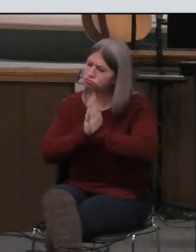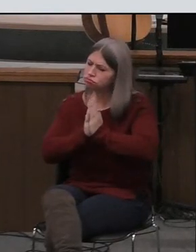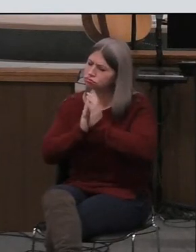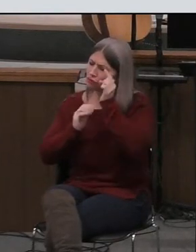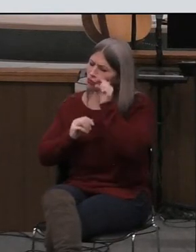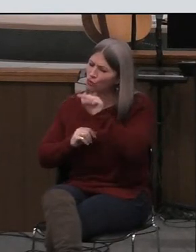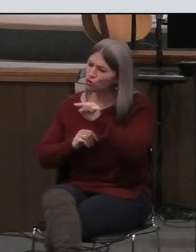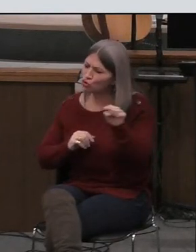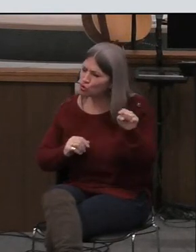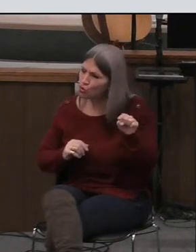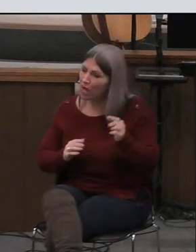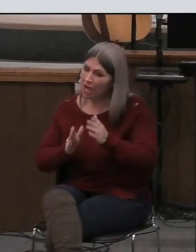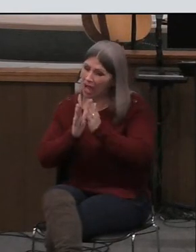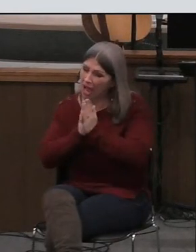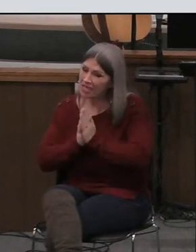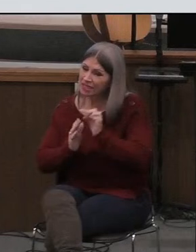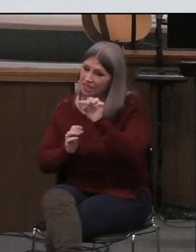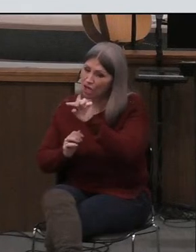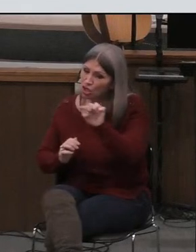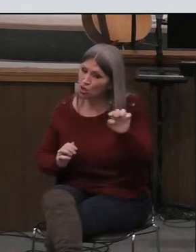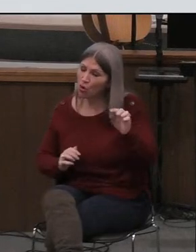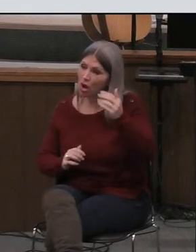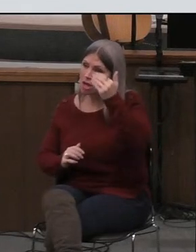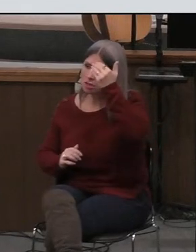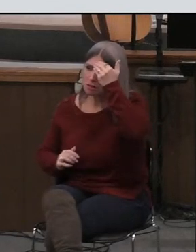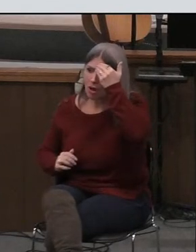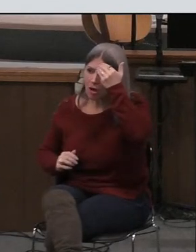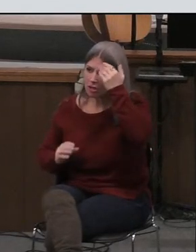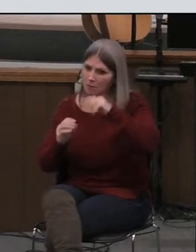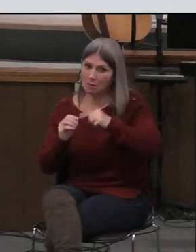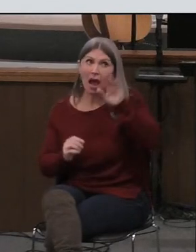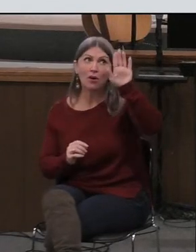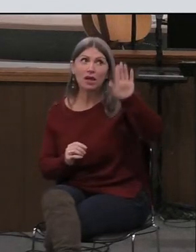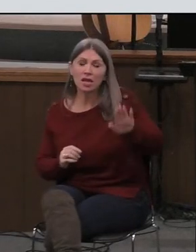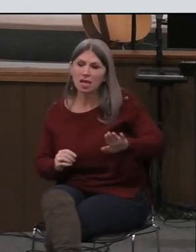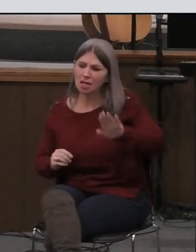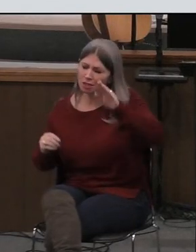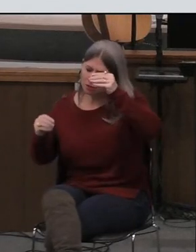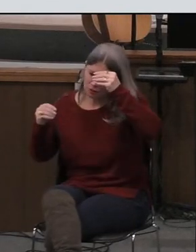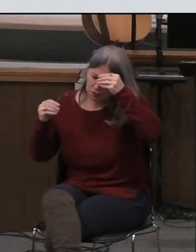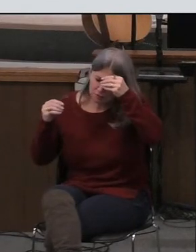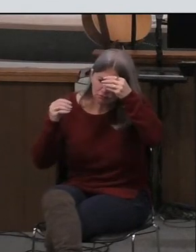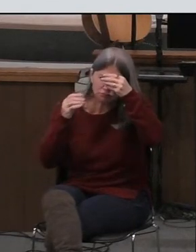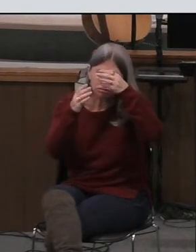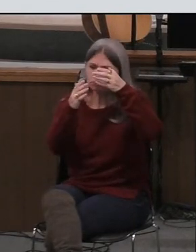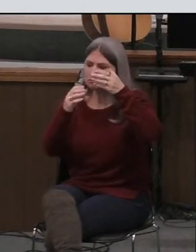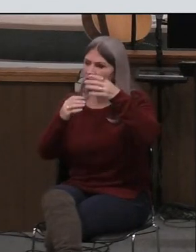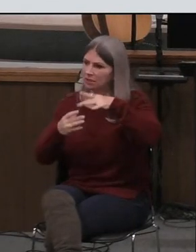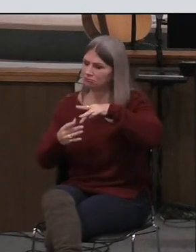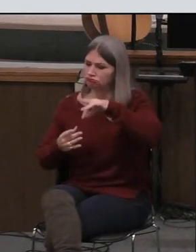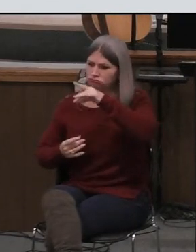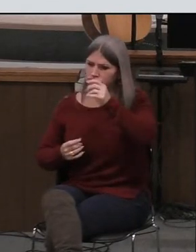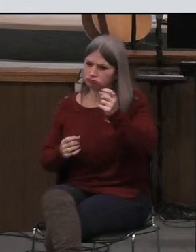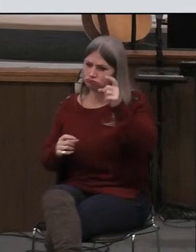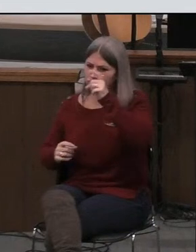asking that you may be filled with the knowledge of his will in all spiritual wisdom and understanding,